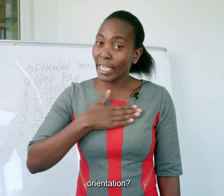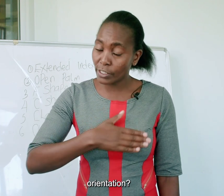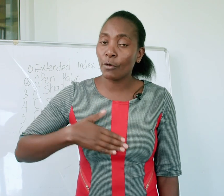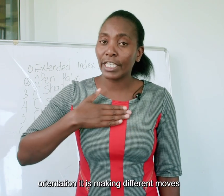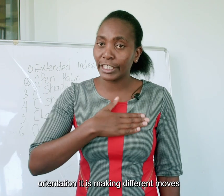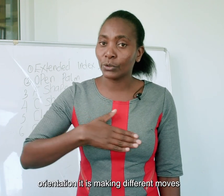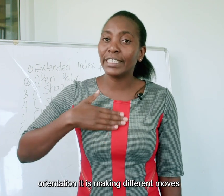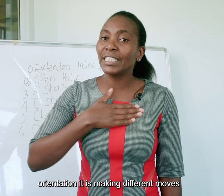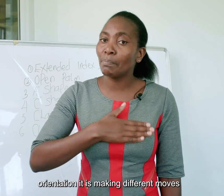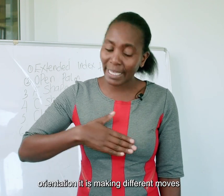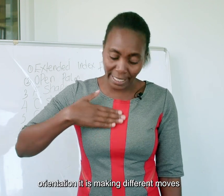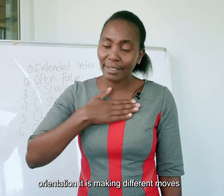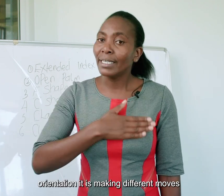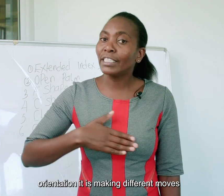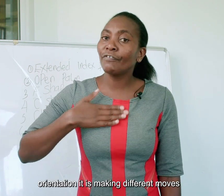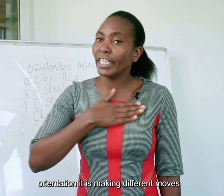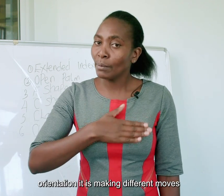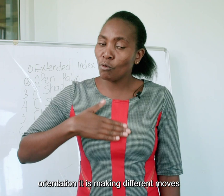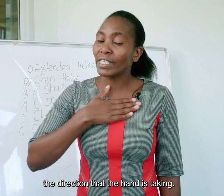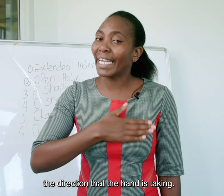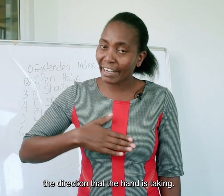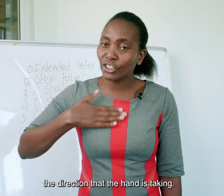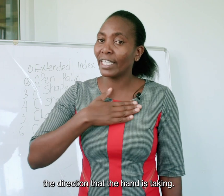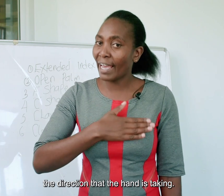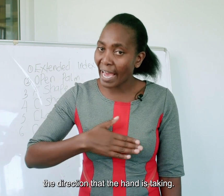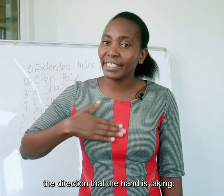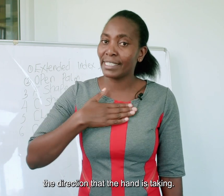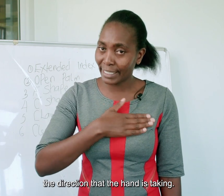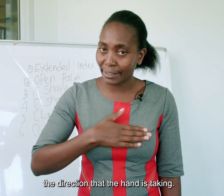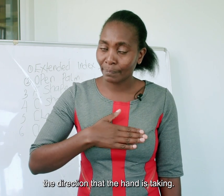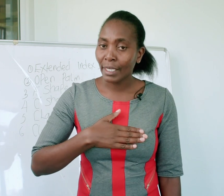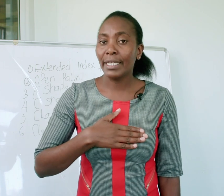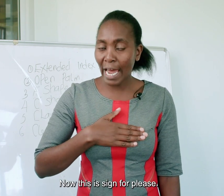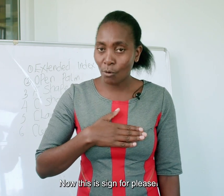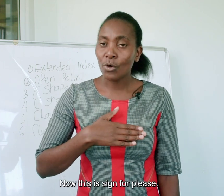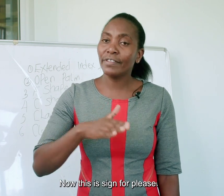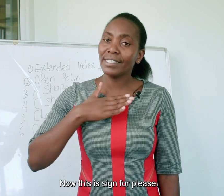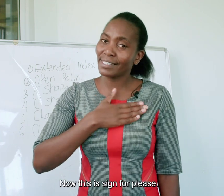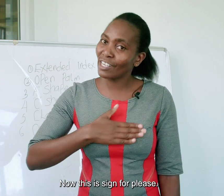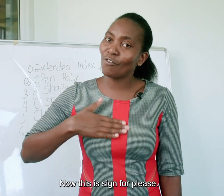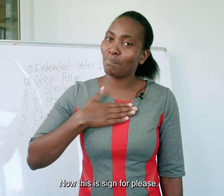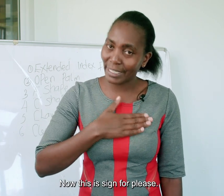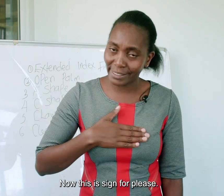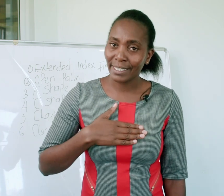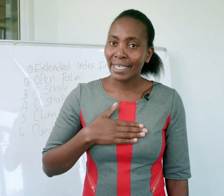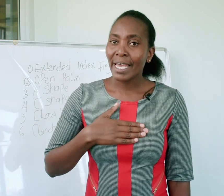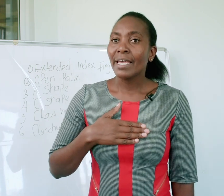The orientation. It is making different moves, the direction that the hand is taking. Now, this is sign for please.